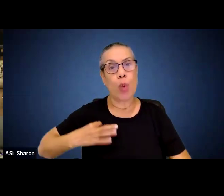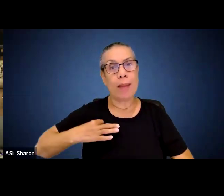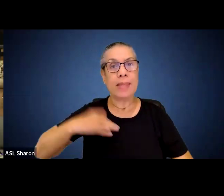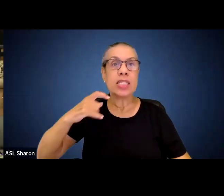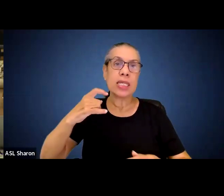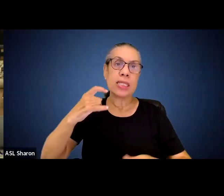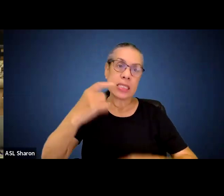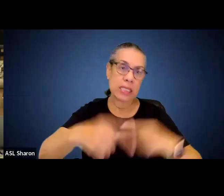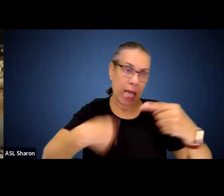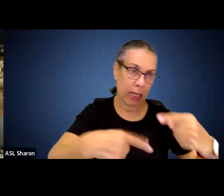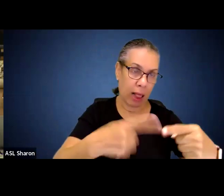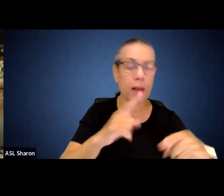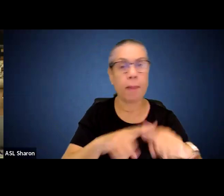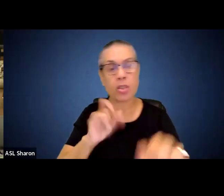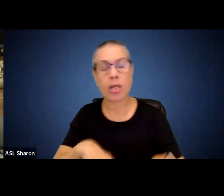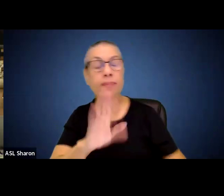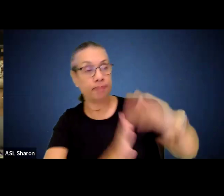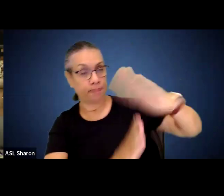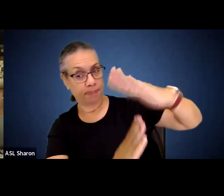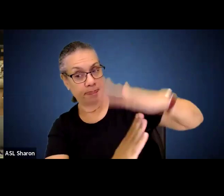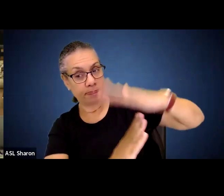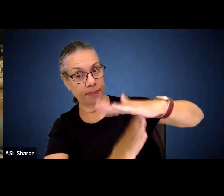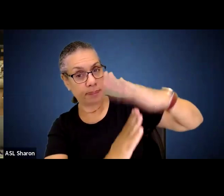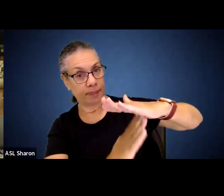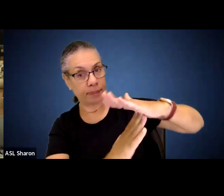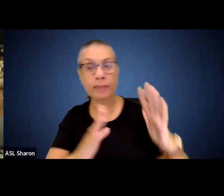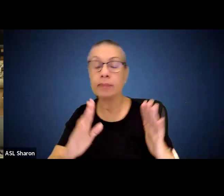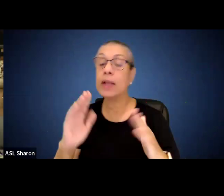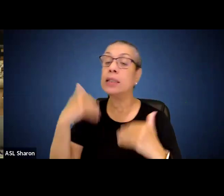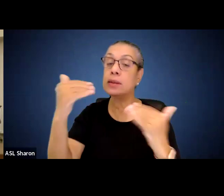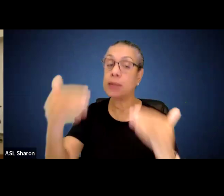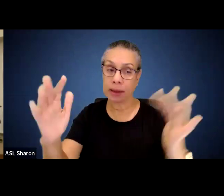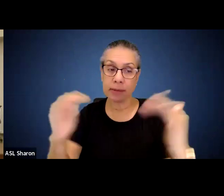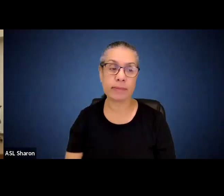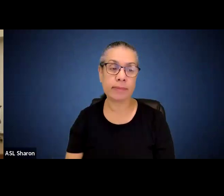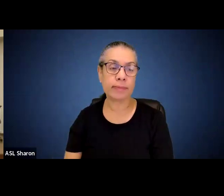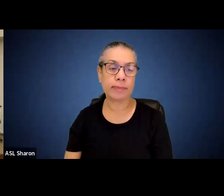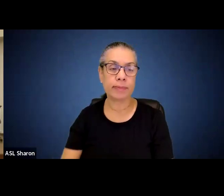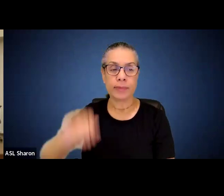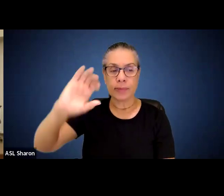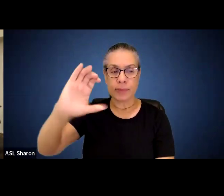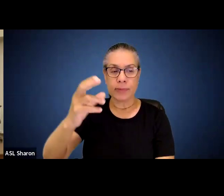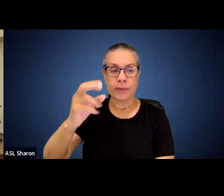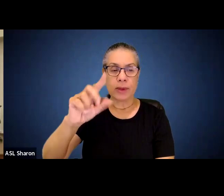have been Thank you made. very much. Your time Please, is up. let's make this clearer to folks. Thank you. Next speaker is Chelsea Arbuscio.